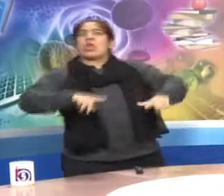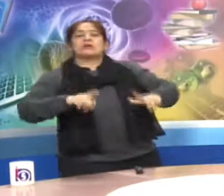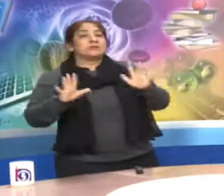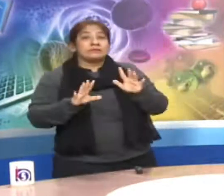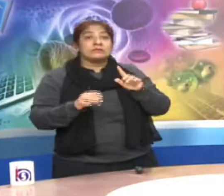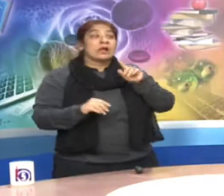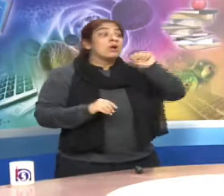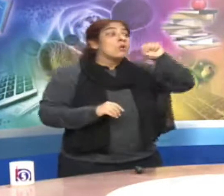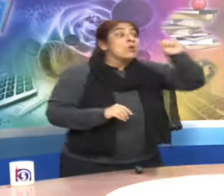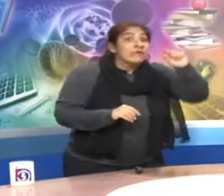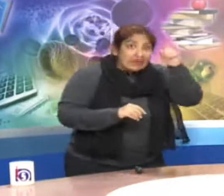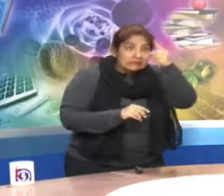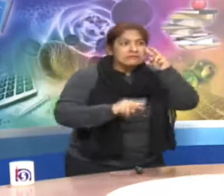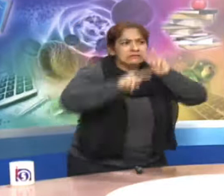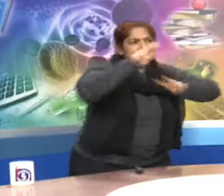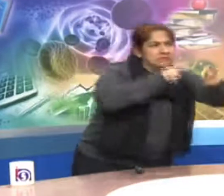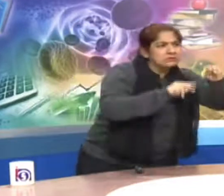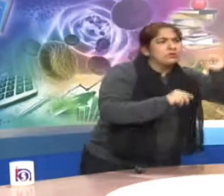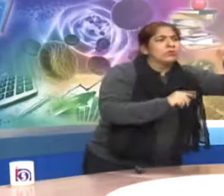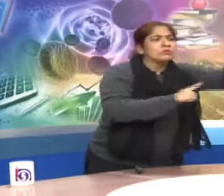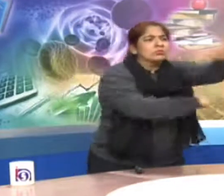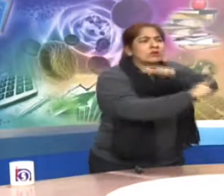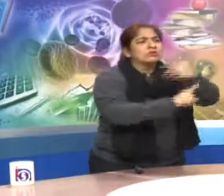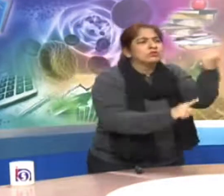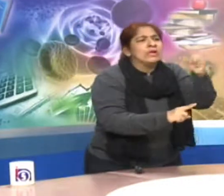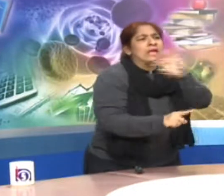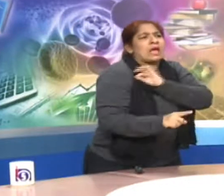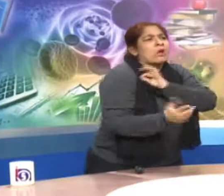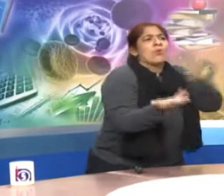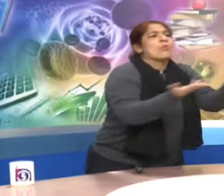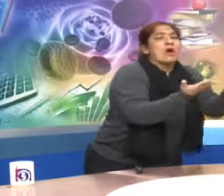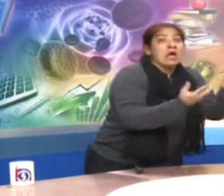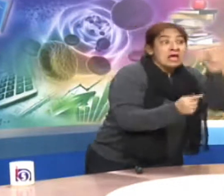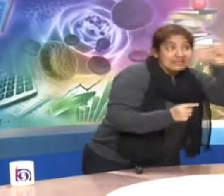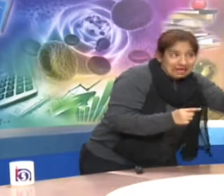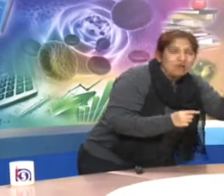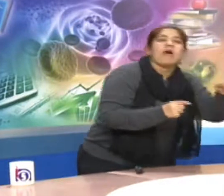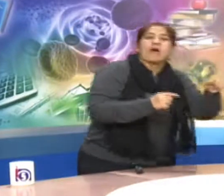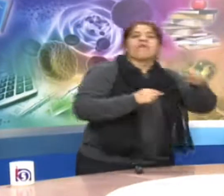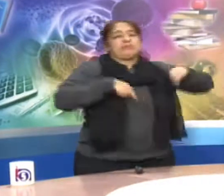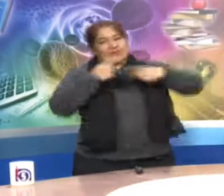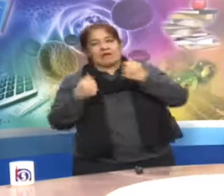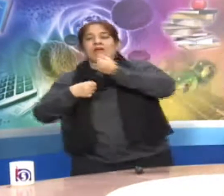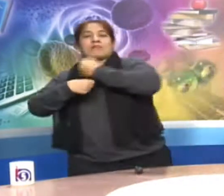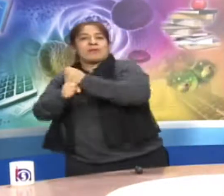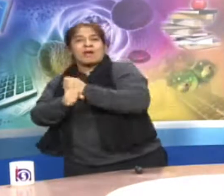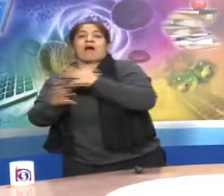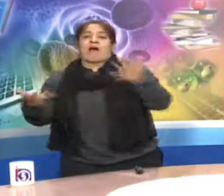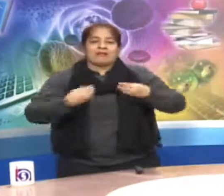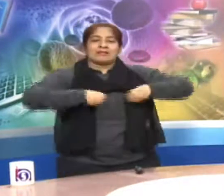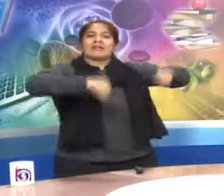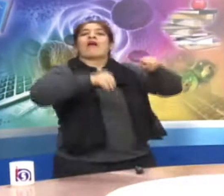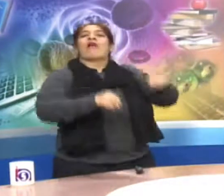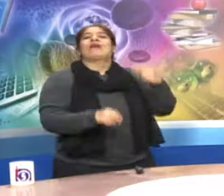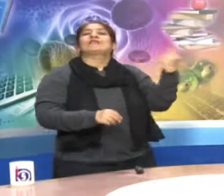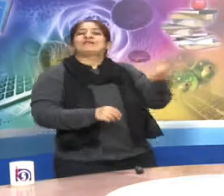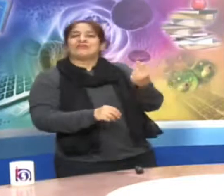we have to always look in the society of what area, what people want and